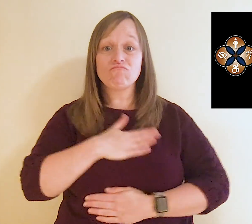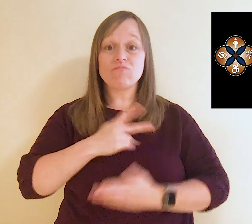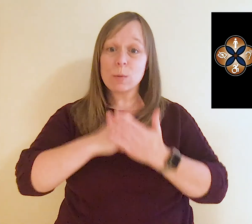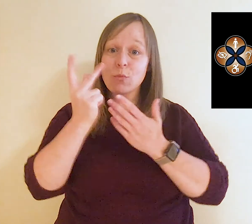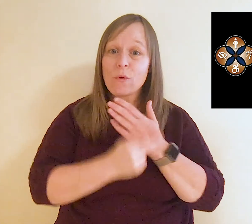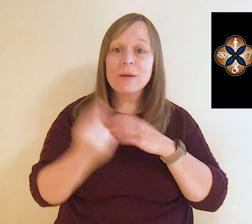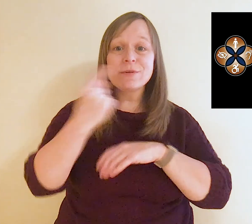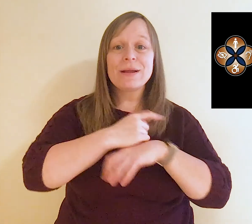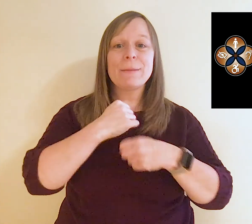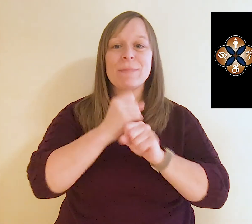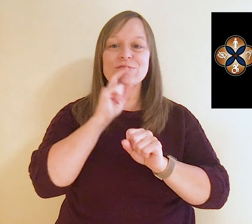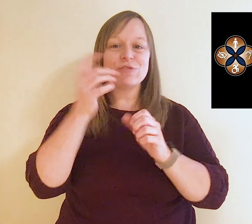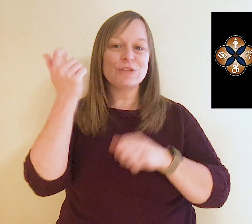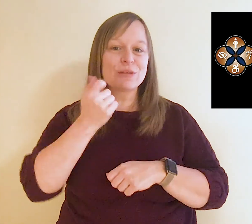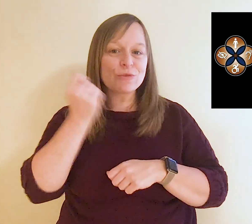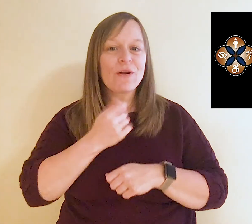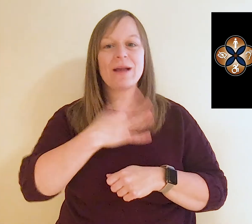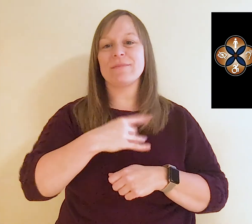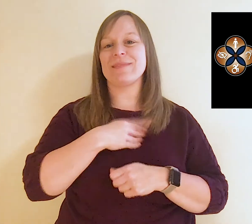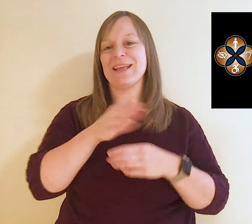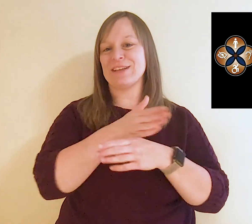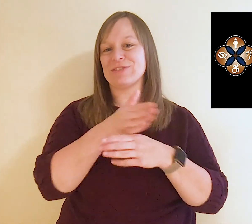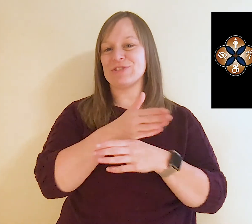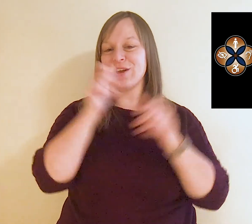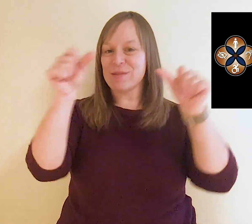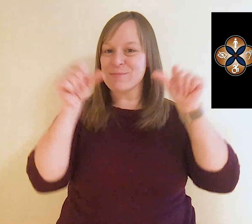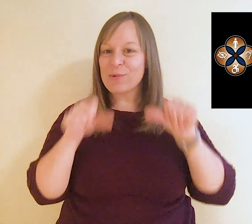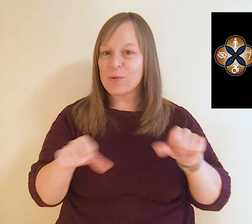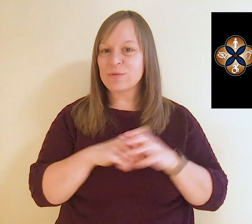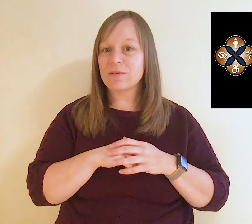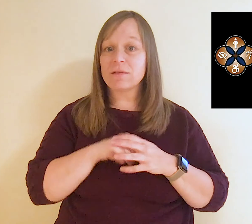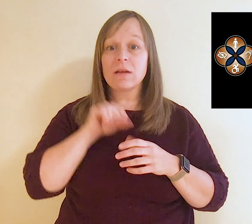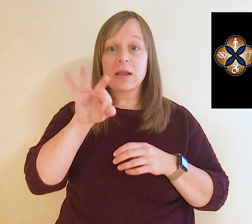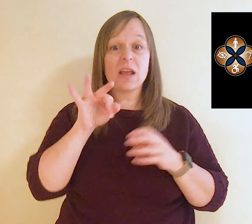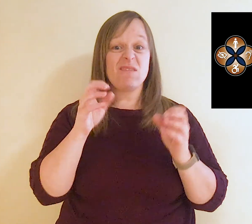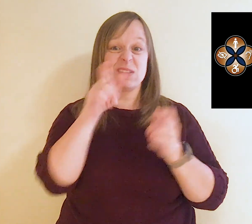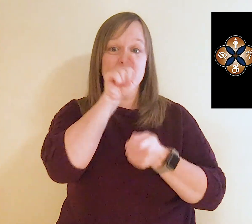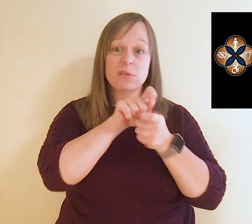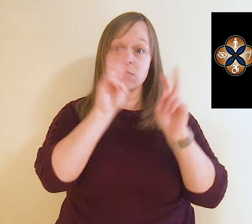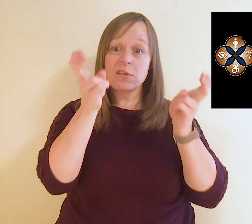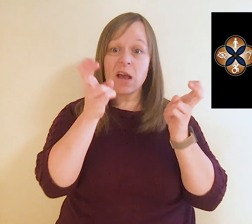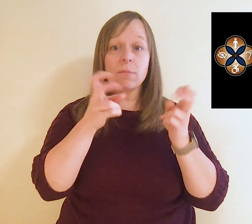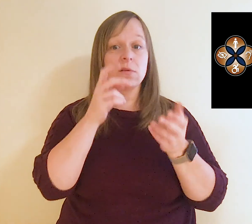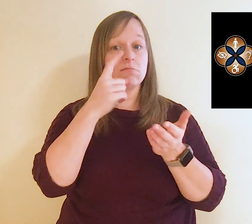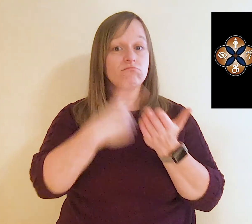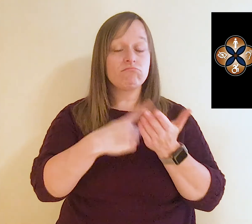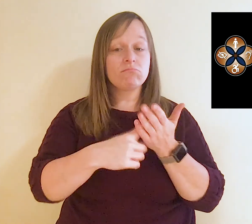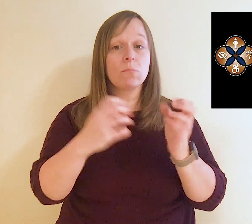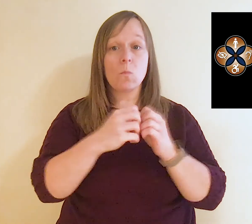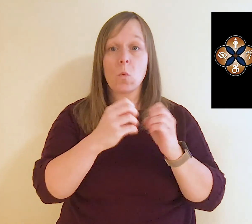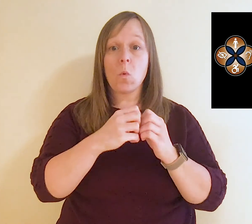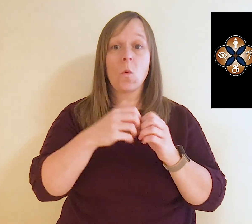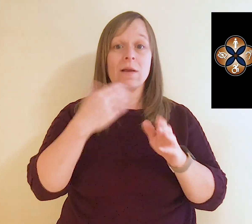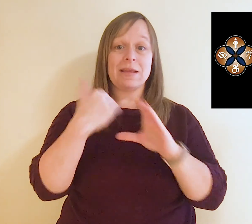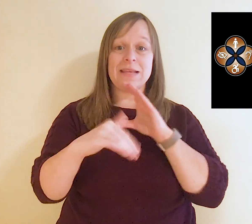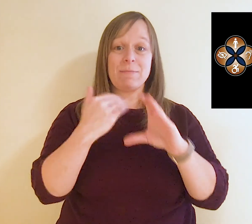enjoyed our program, make sure to subscribe, like, and share this post. If there is a subject you would like us to discuss, please email